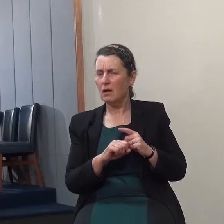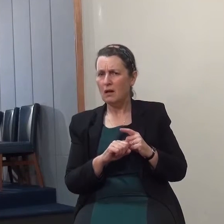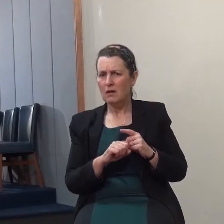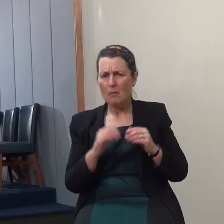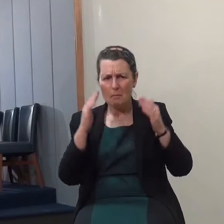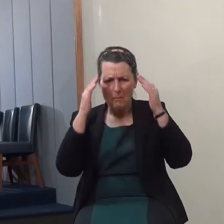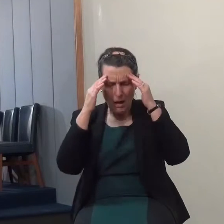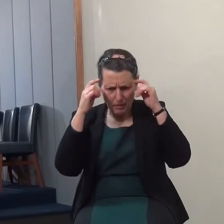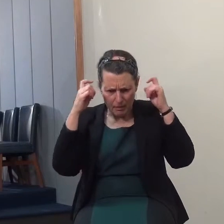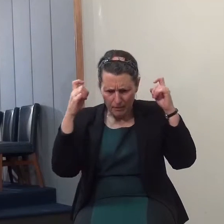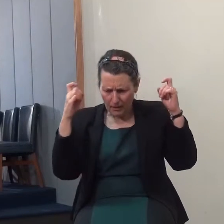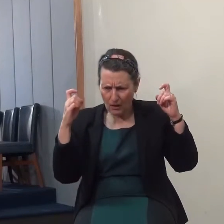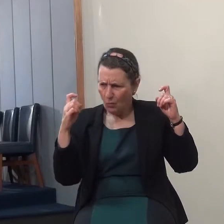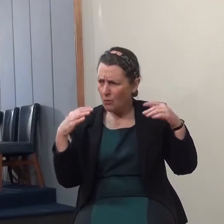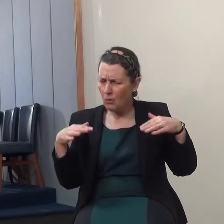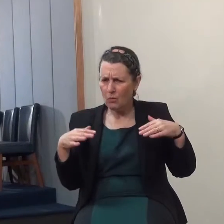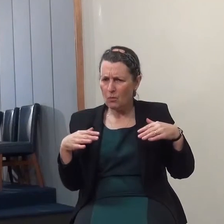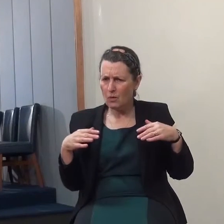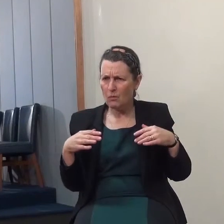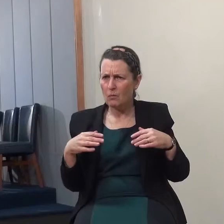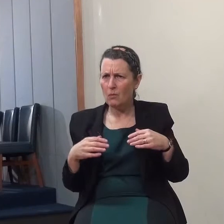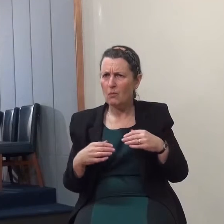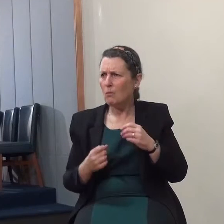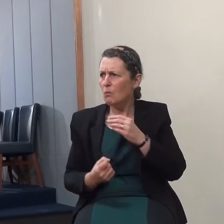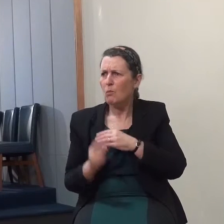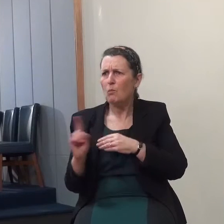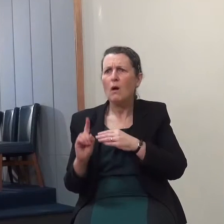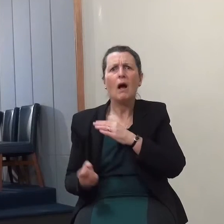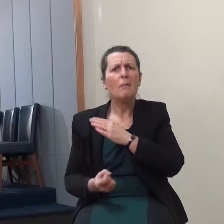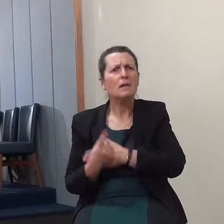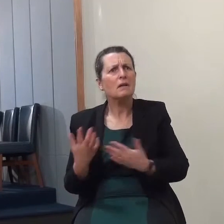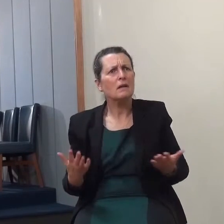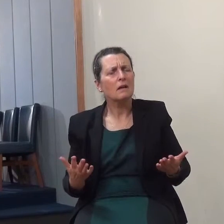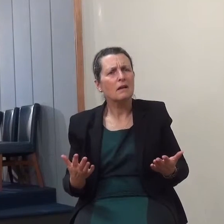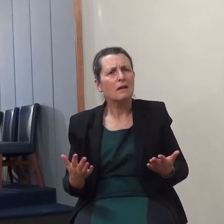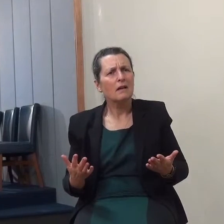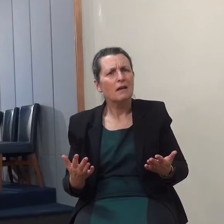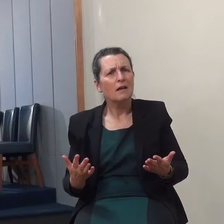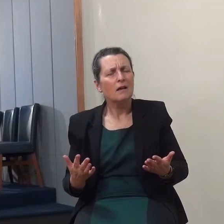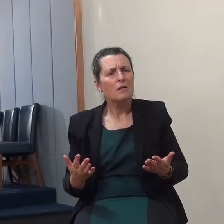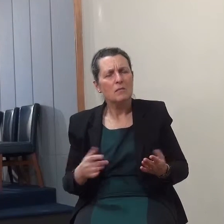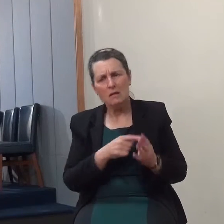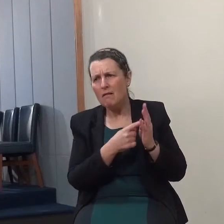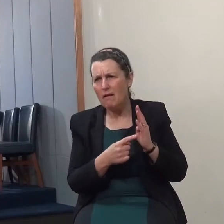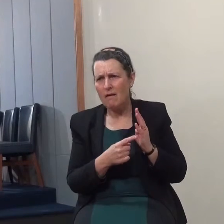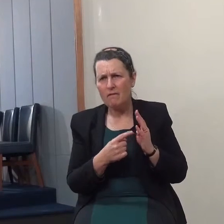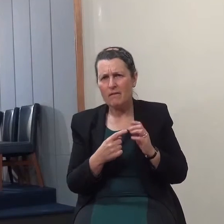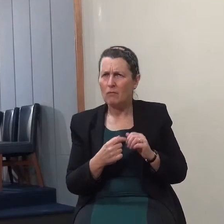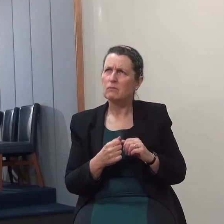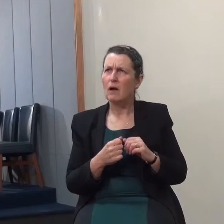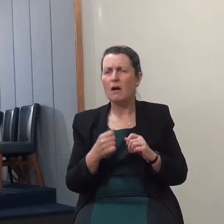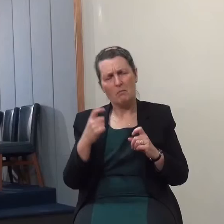their minds? They still had very much their own ideas of what the kingdom of God would be, thinking,